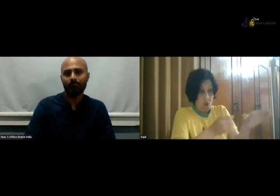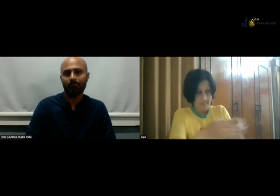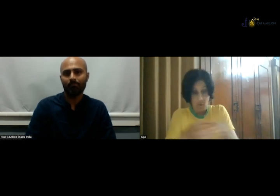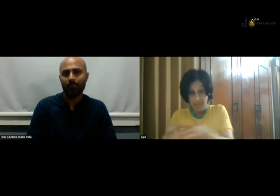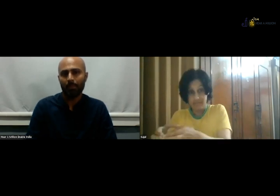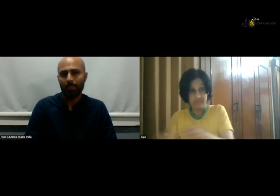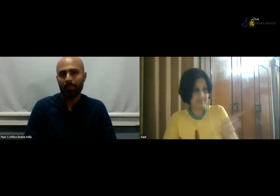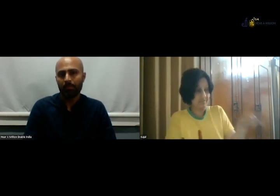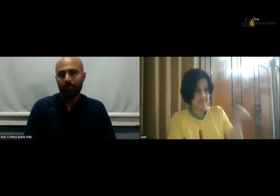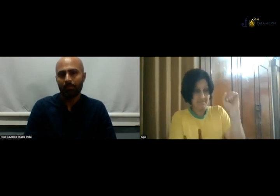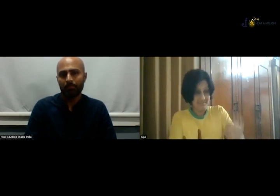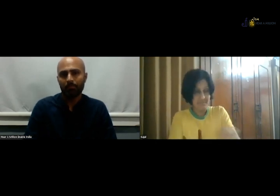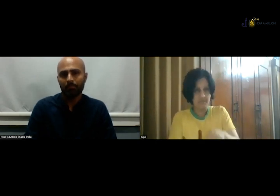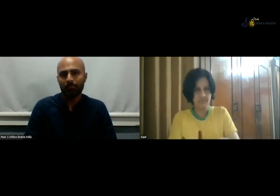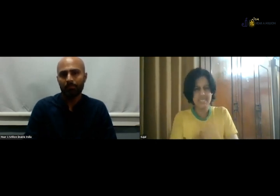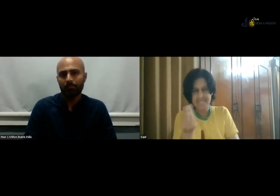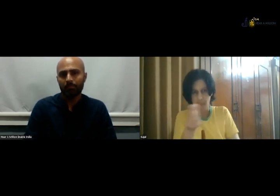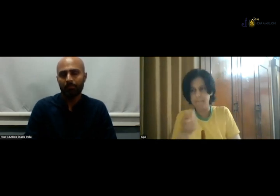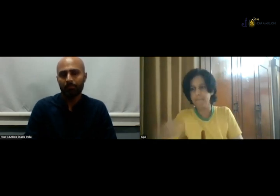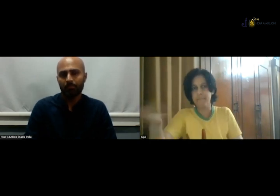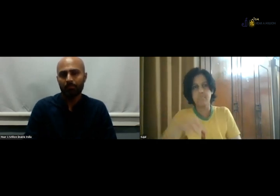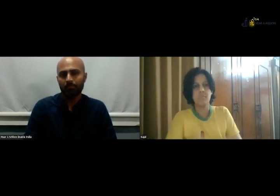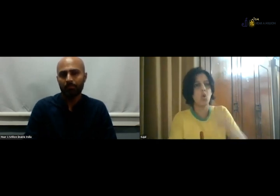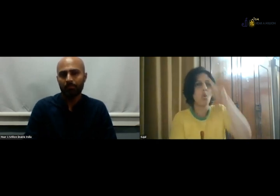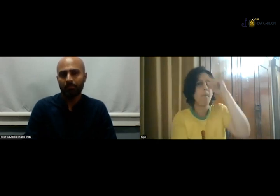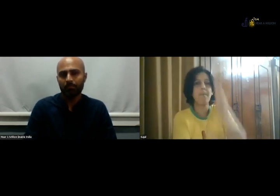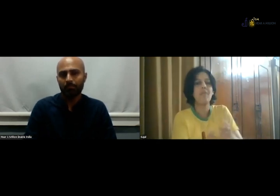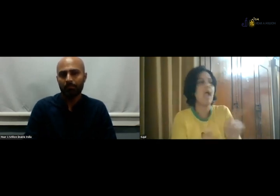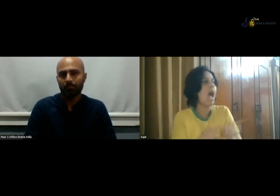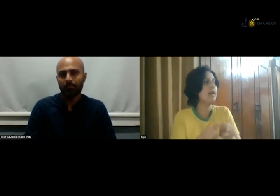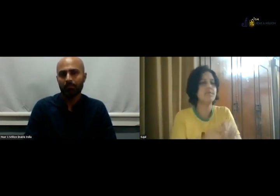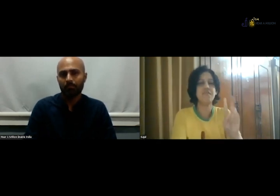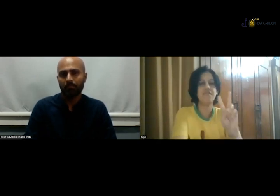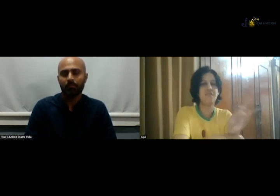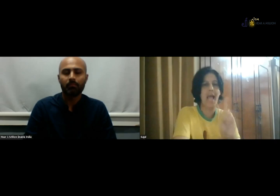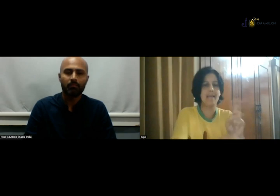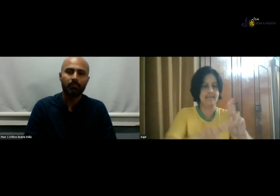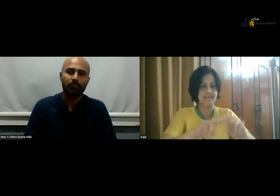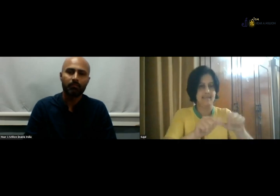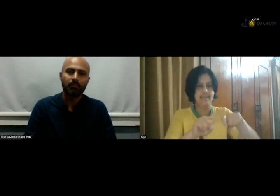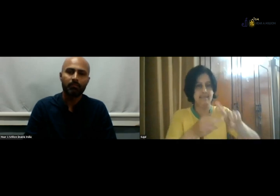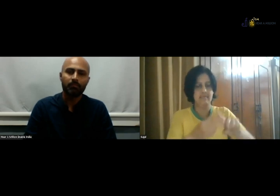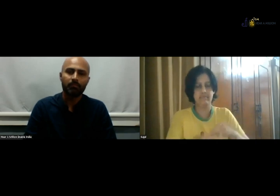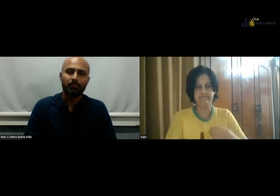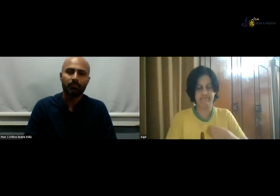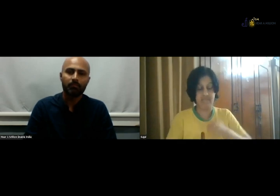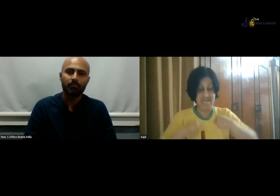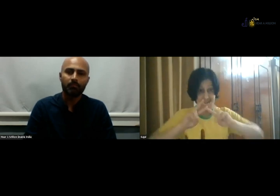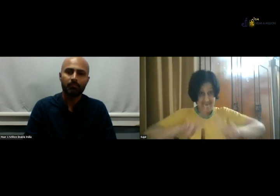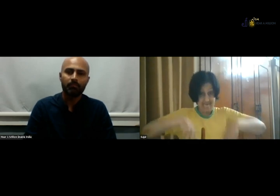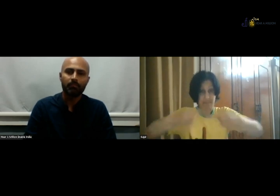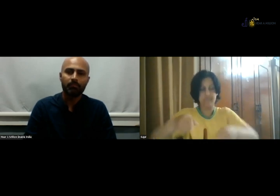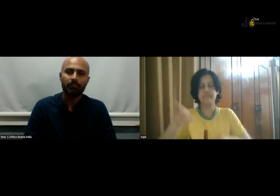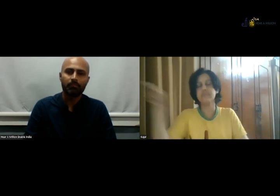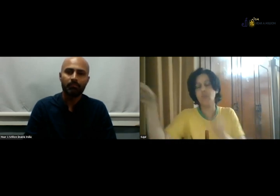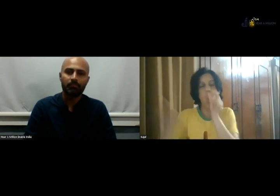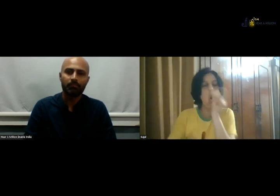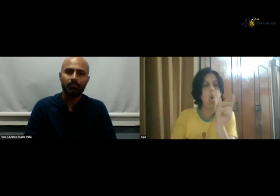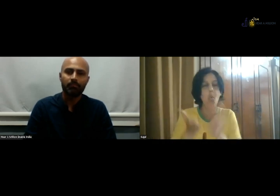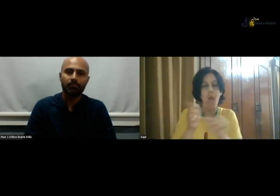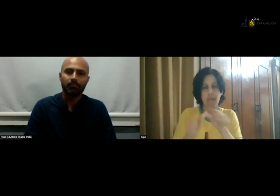He said yes. And that was so disheartening for me. And other people were saying that that's a fake